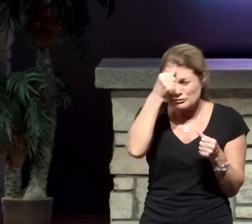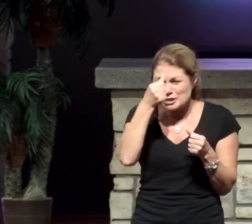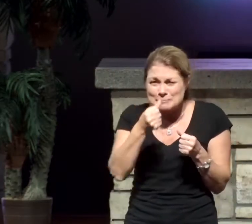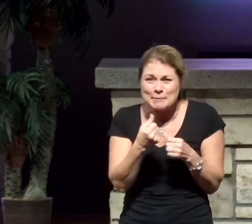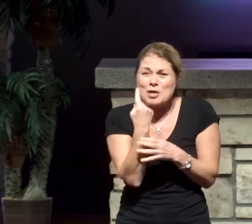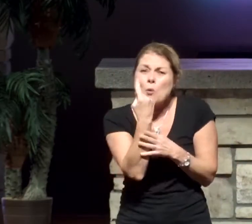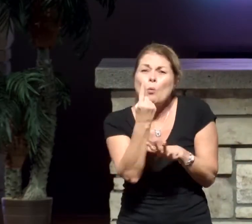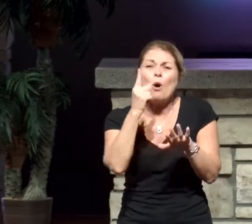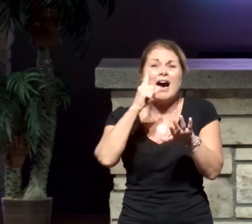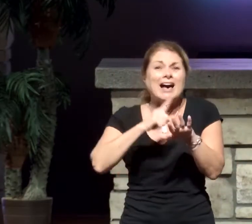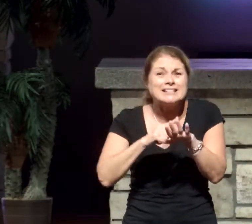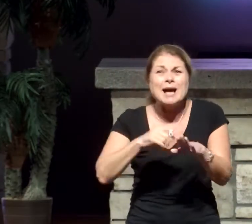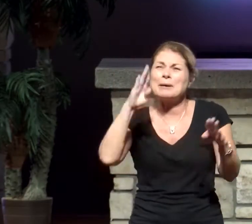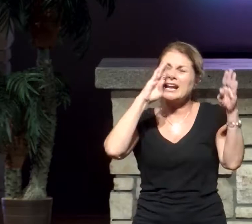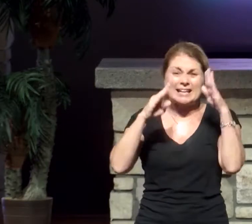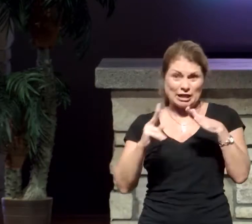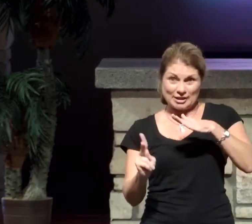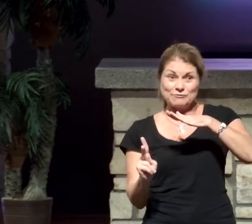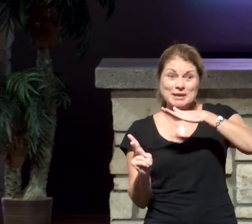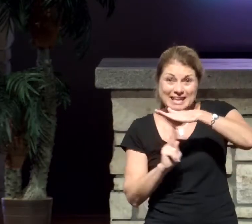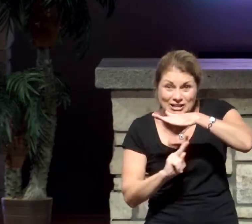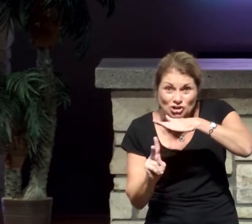got in trouble in kindergarten?